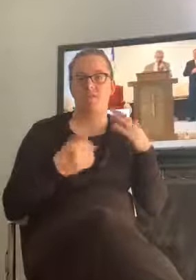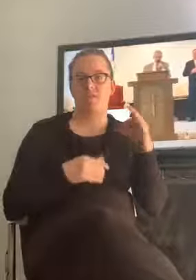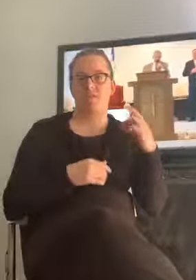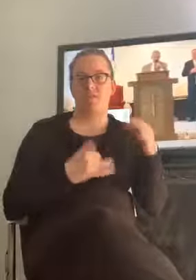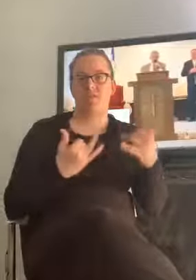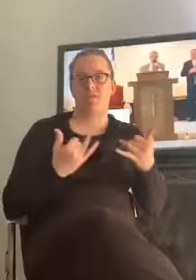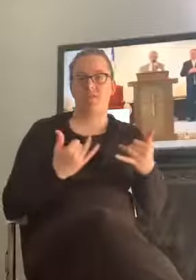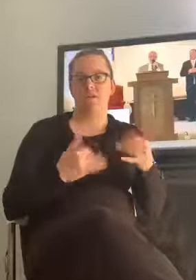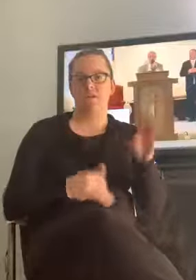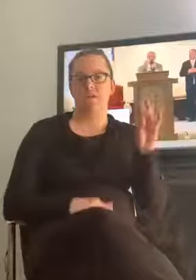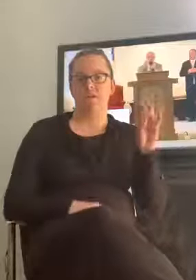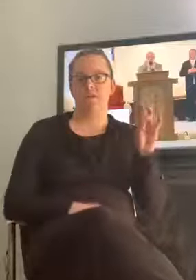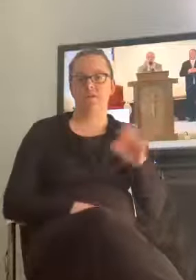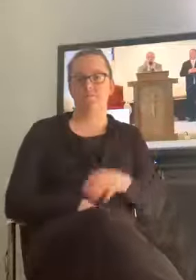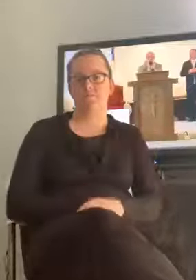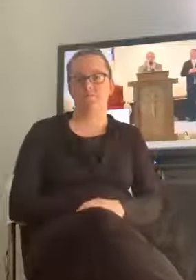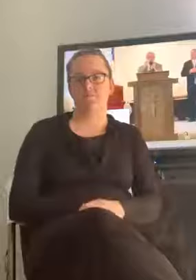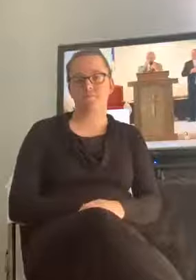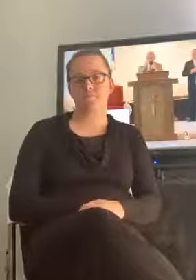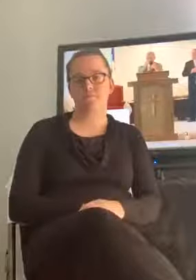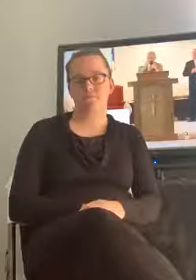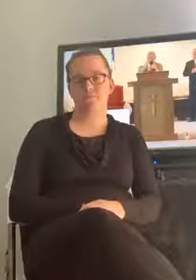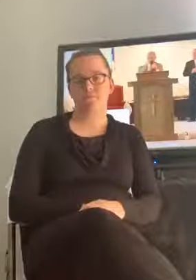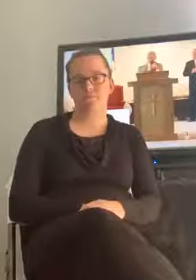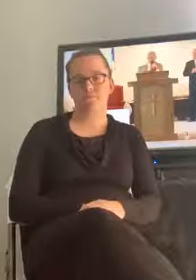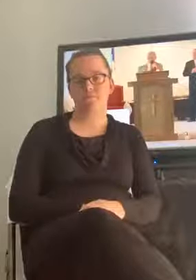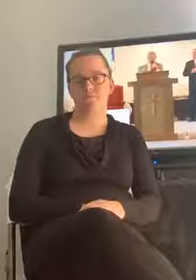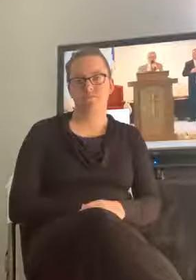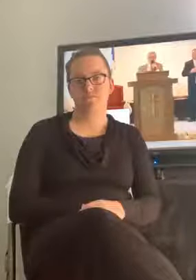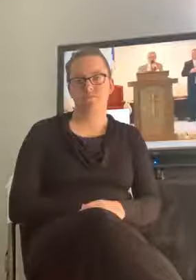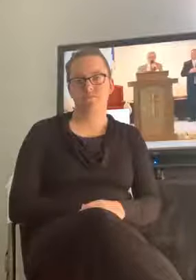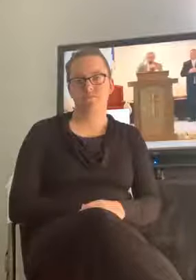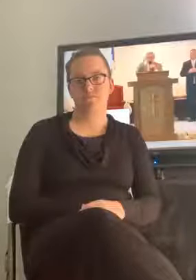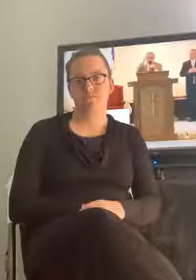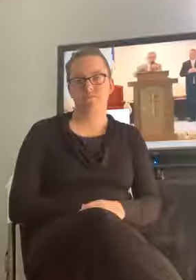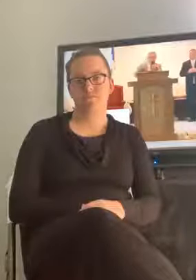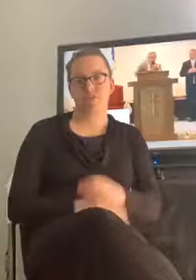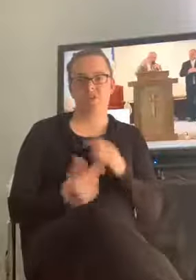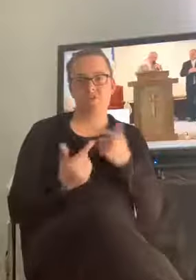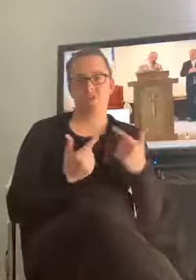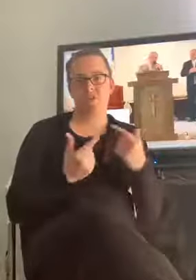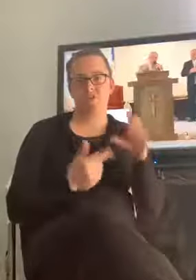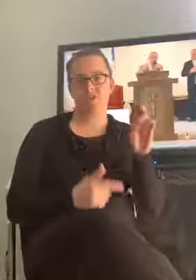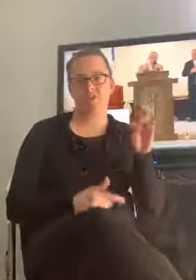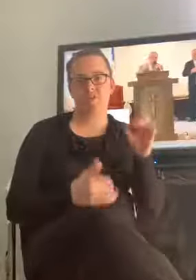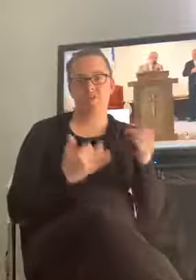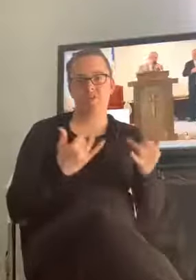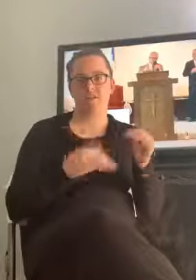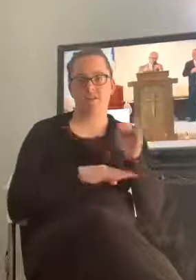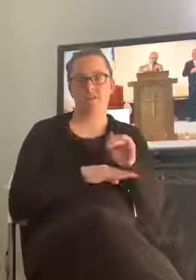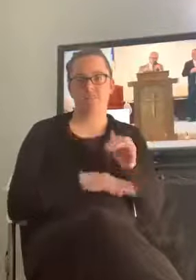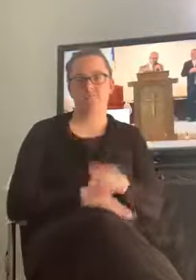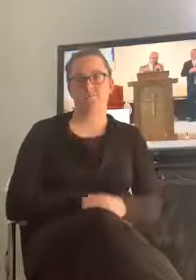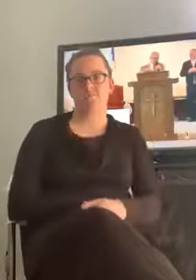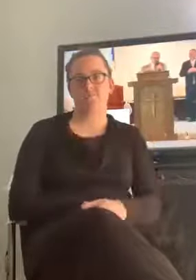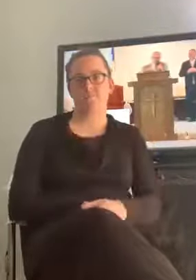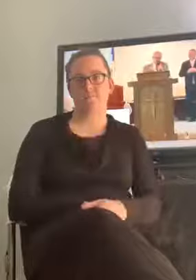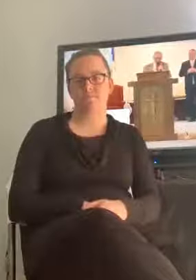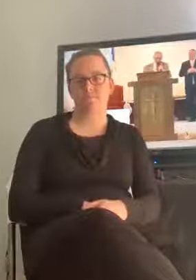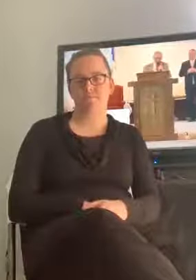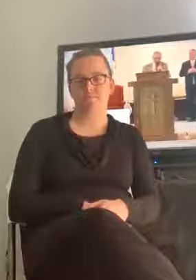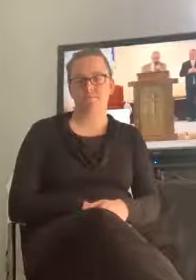you appreciate his willingness to do that and help us with that. And I appreciate him going to the Facebook page